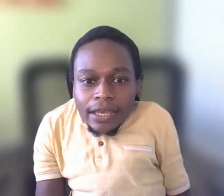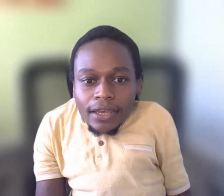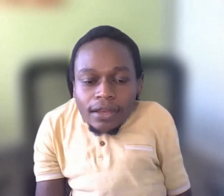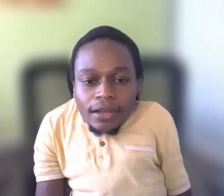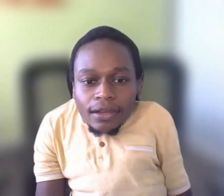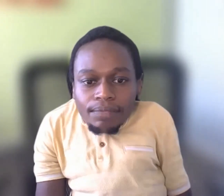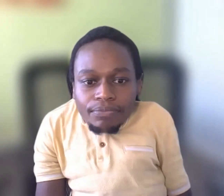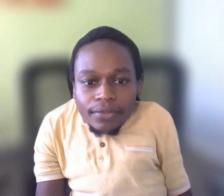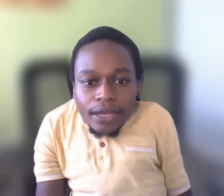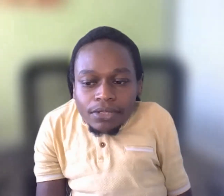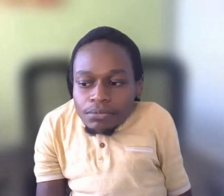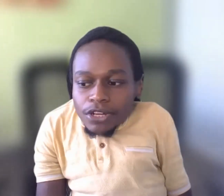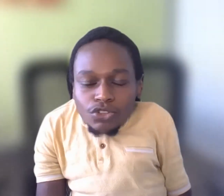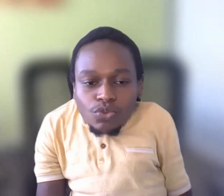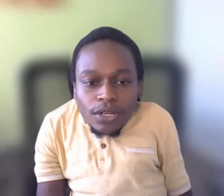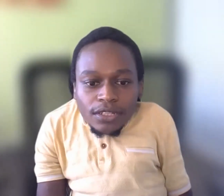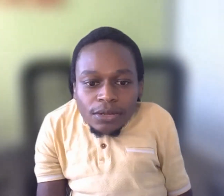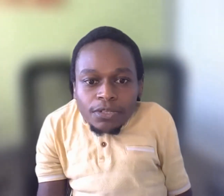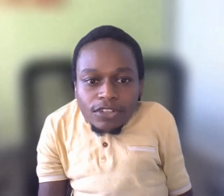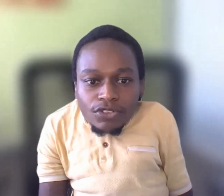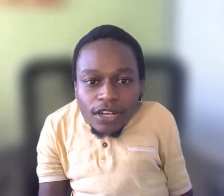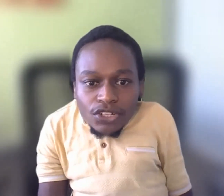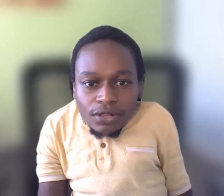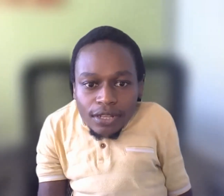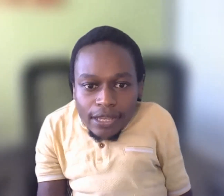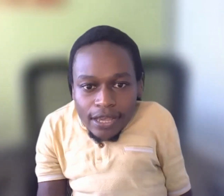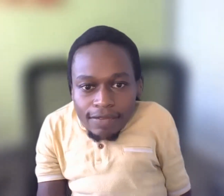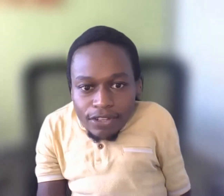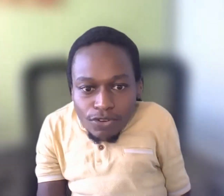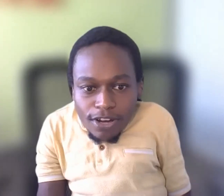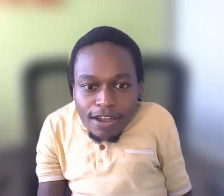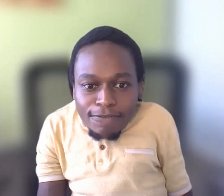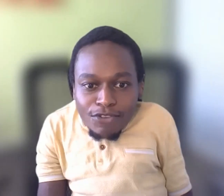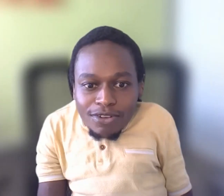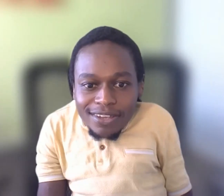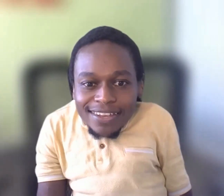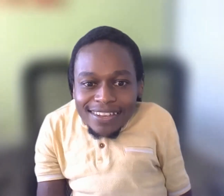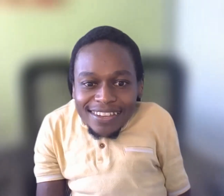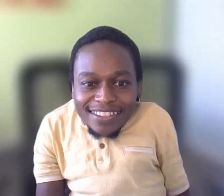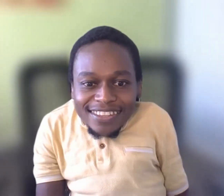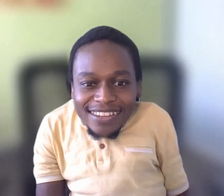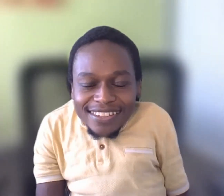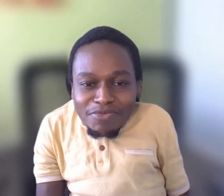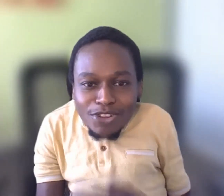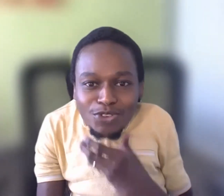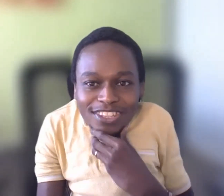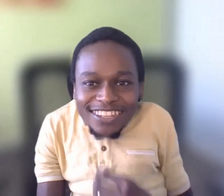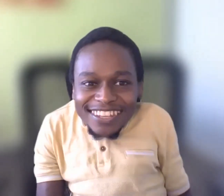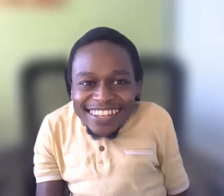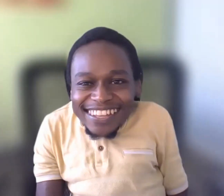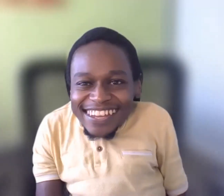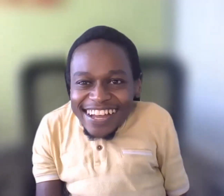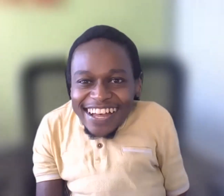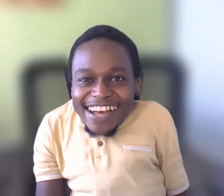impairment, I'm trying to do a descriptive introduction. I have a sort of an afro and a small